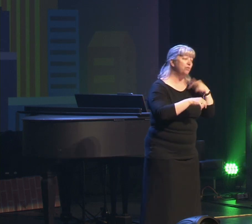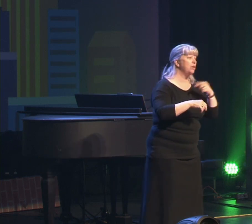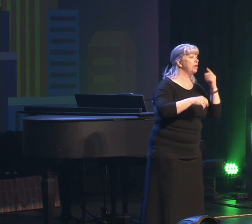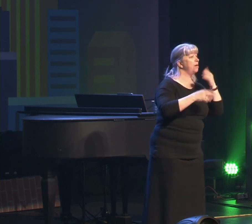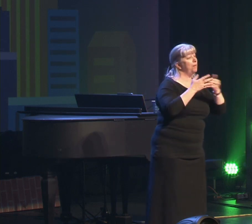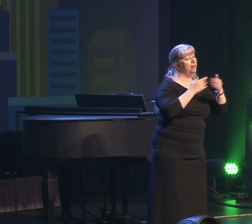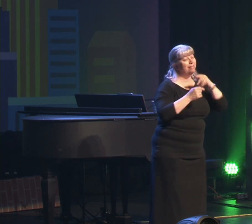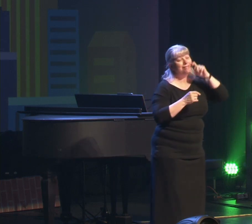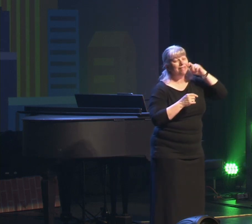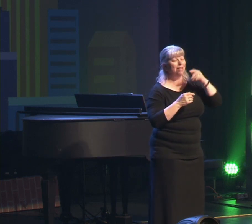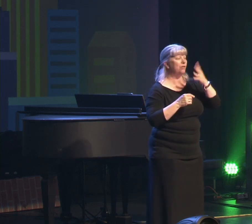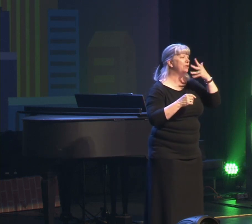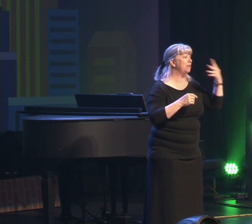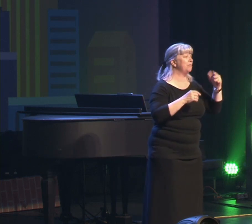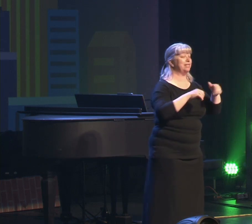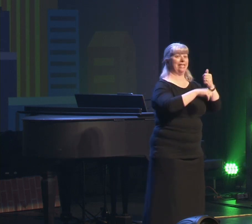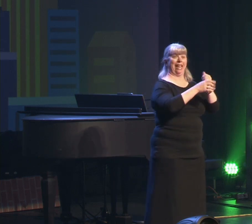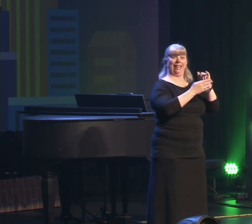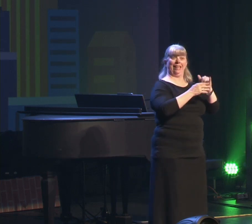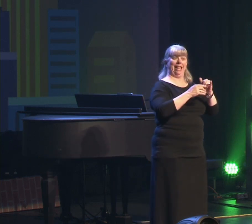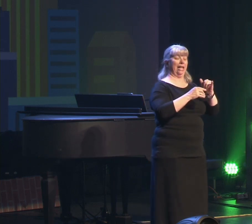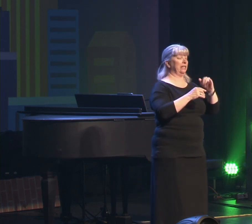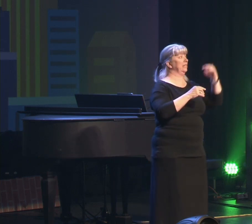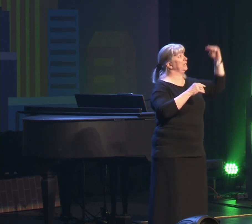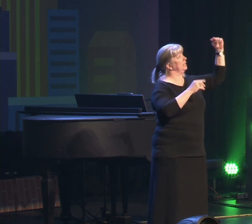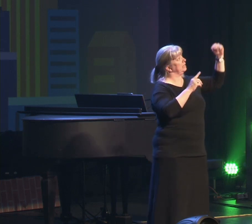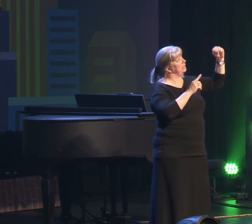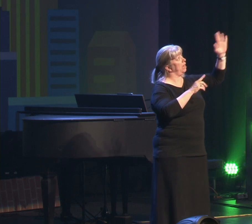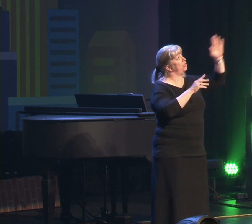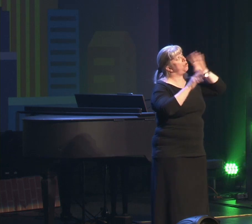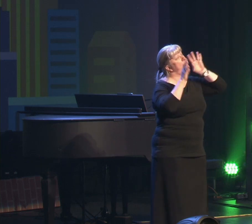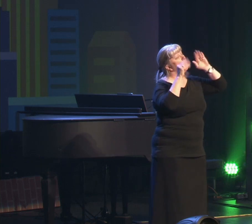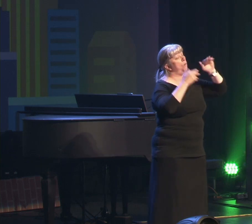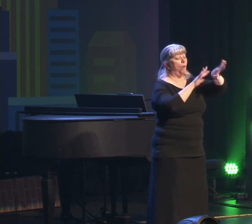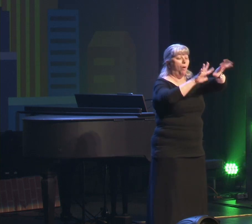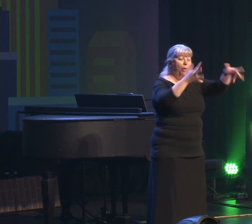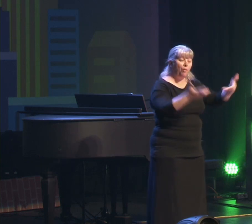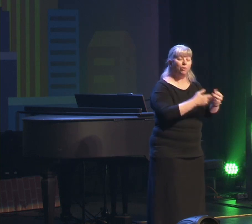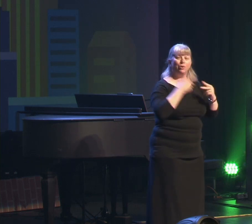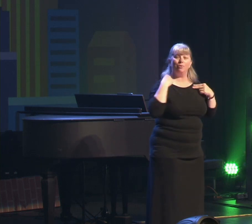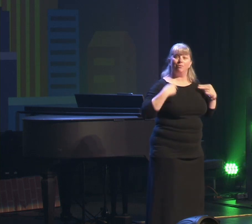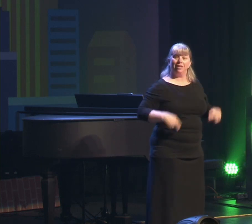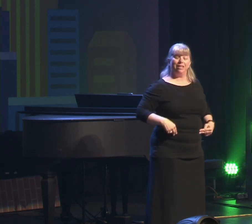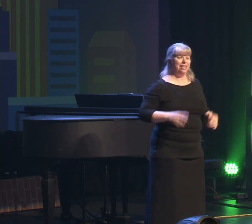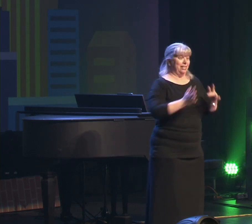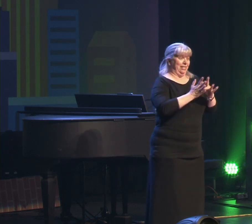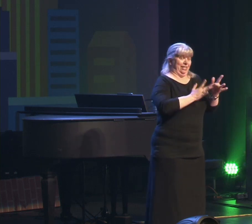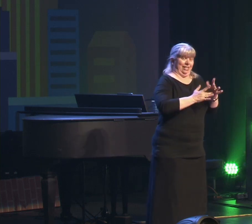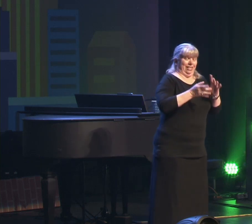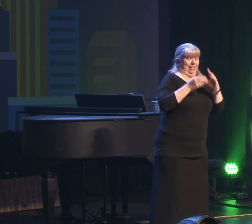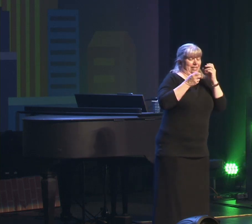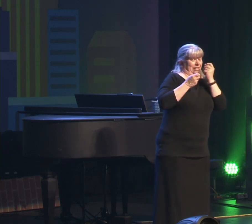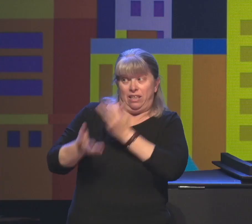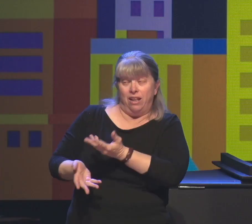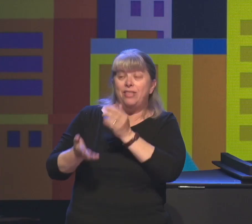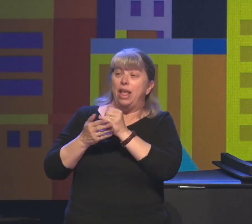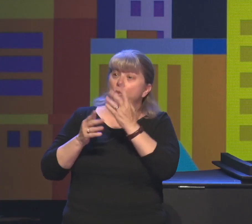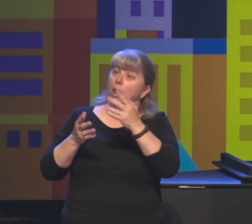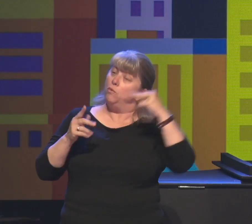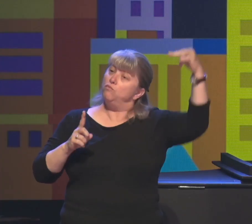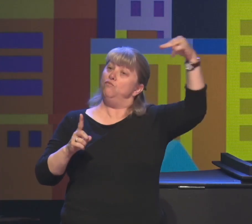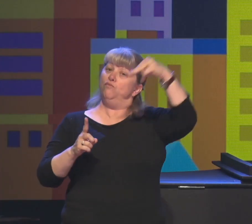stuff. And this was the divine hope for all of humanity. And then basically Jesus is saying, that's one way to